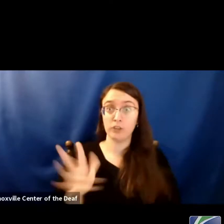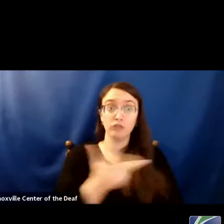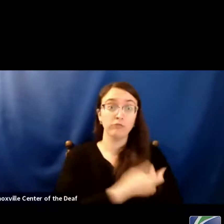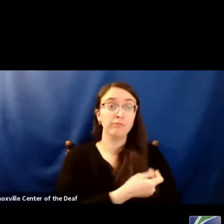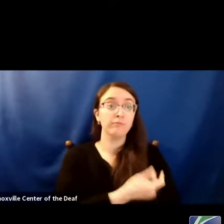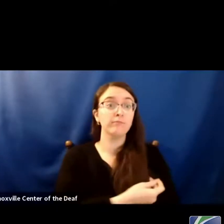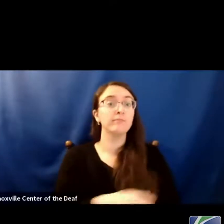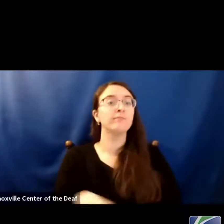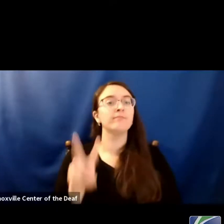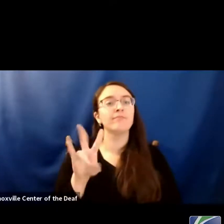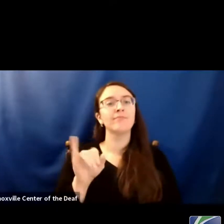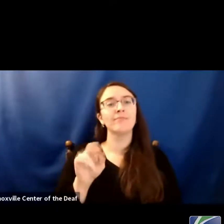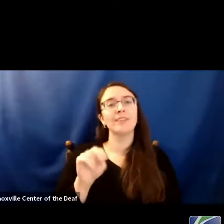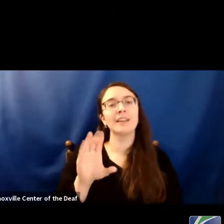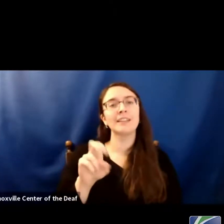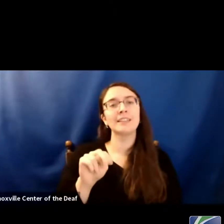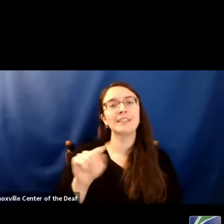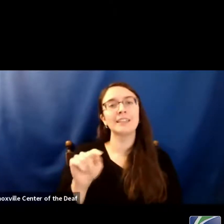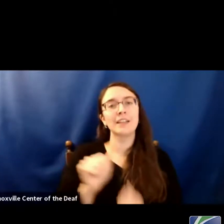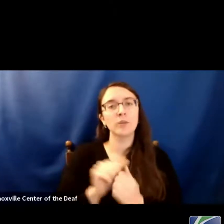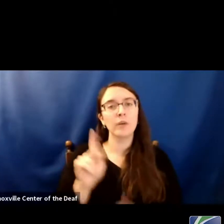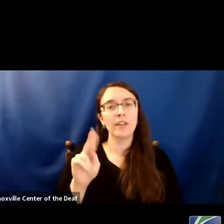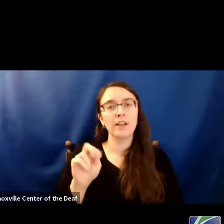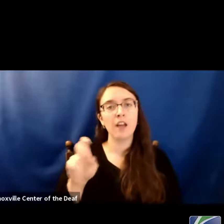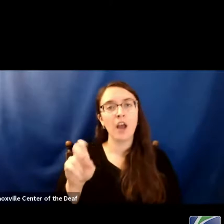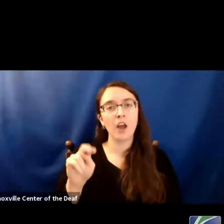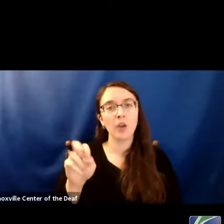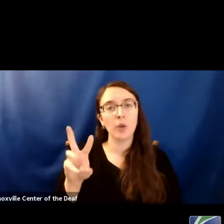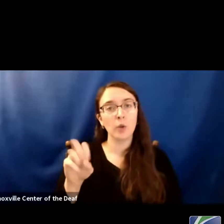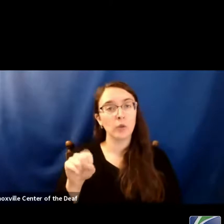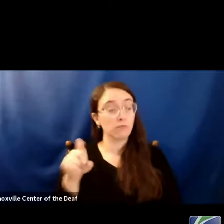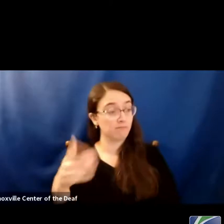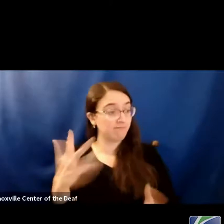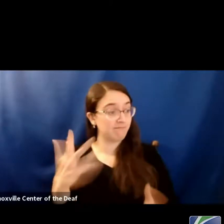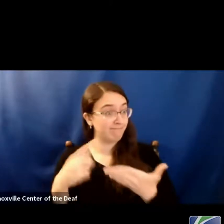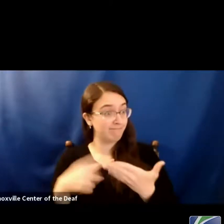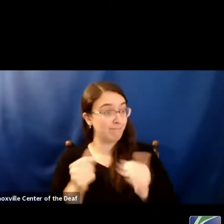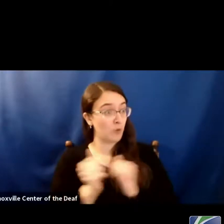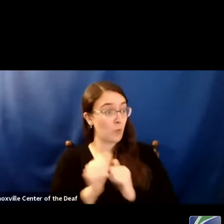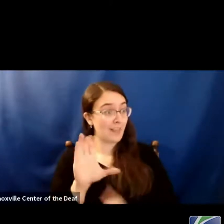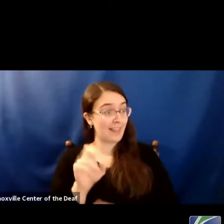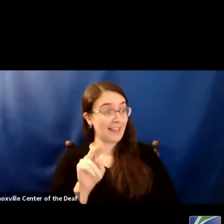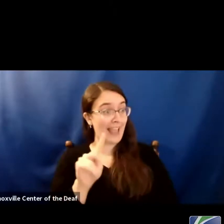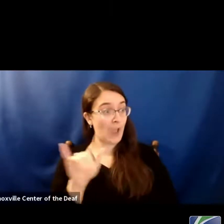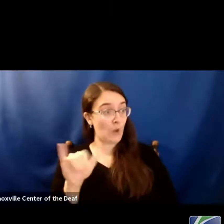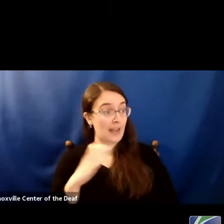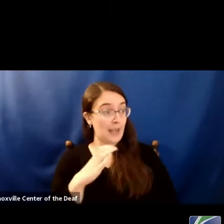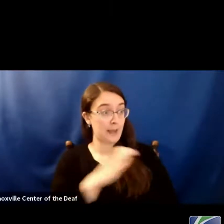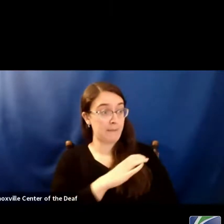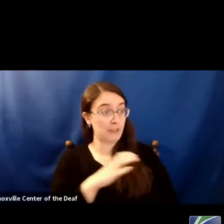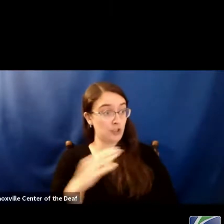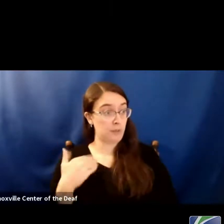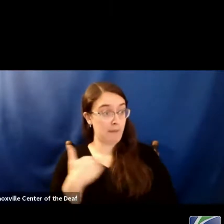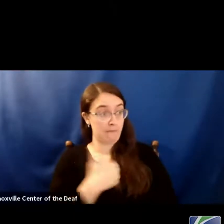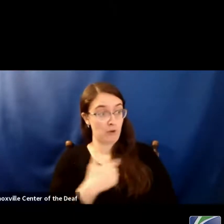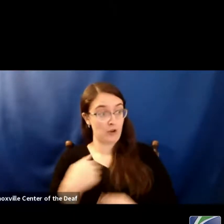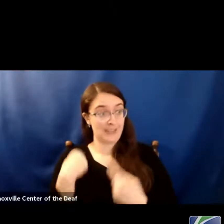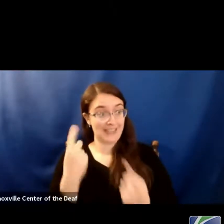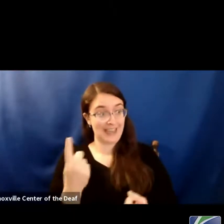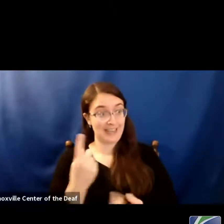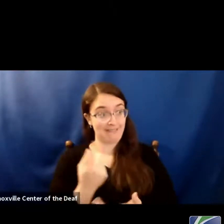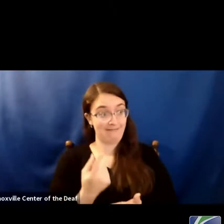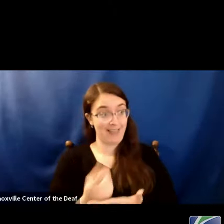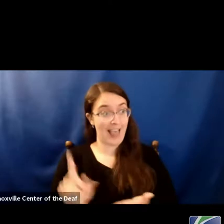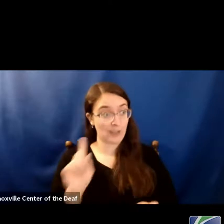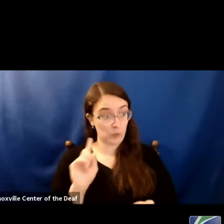Vincent with Knox News, have you spoken to any of the members of the county commission since your address last week? And if so, how did those conversations